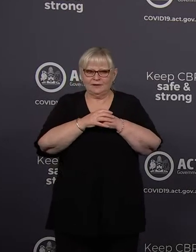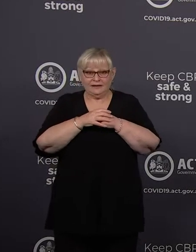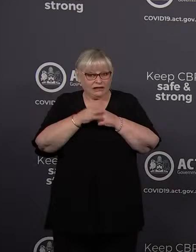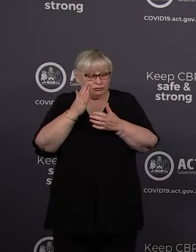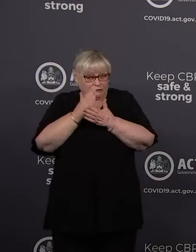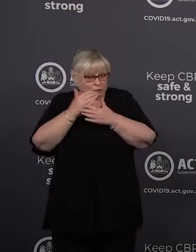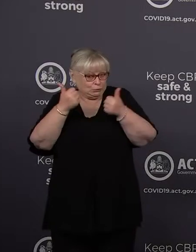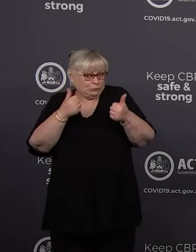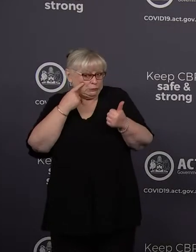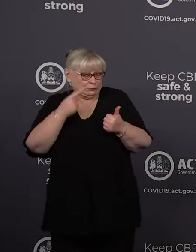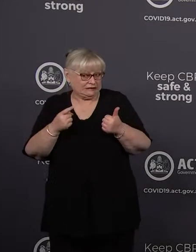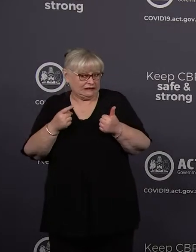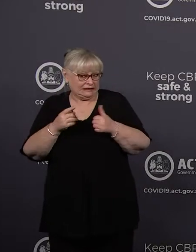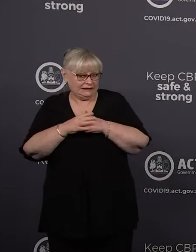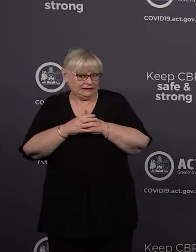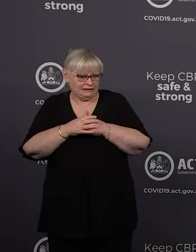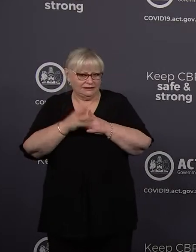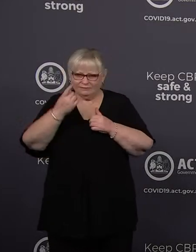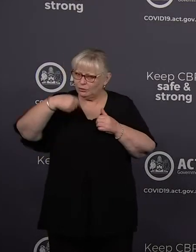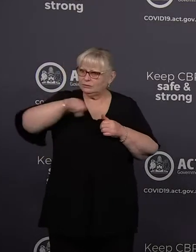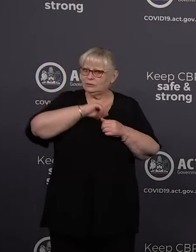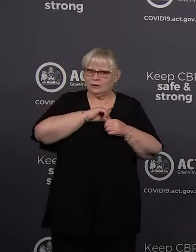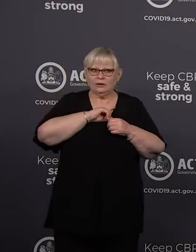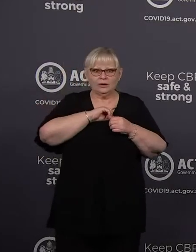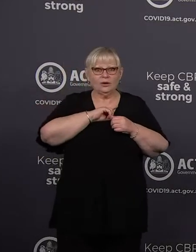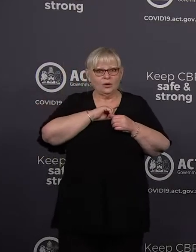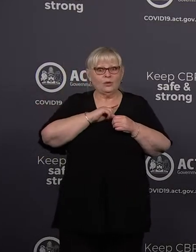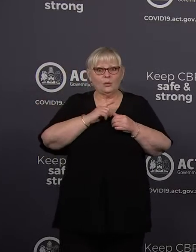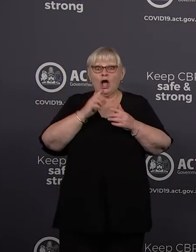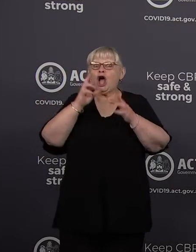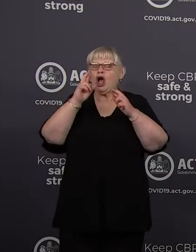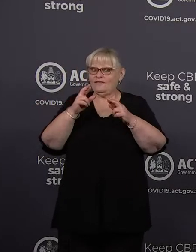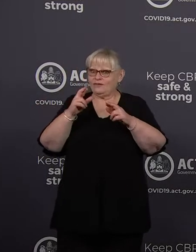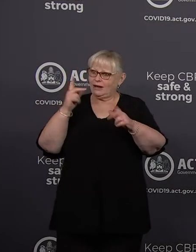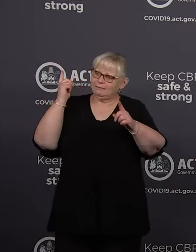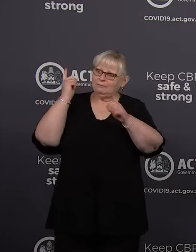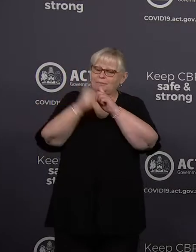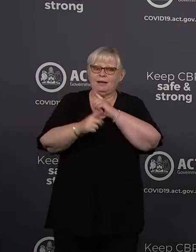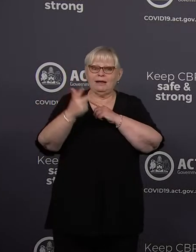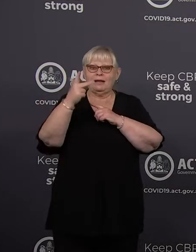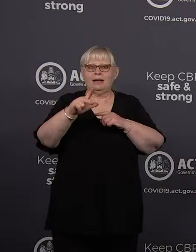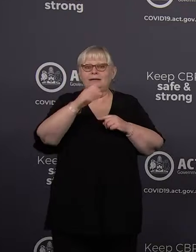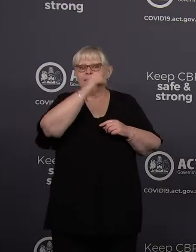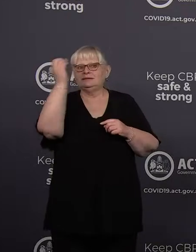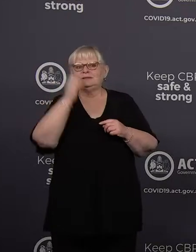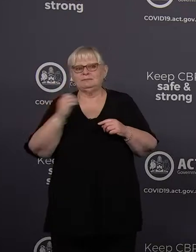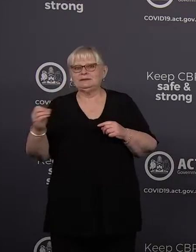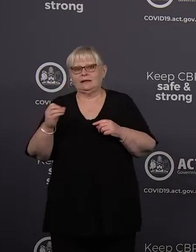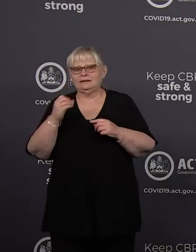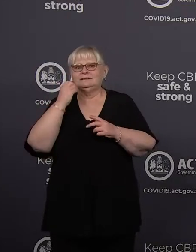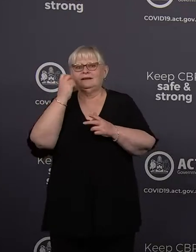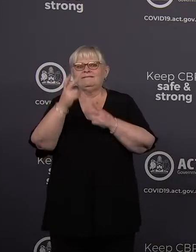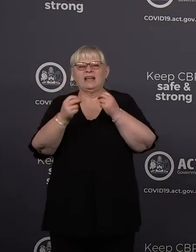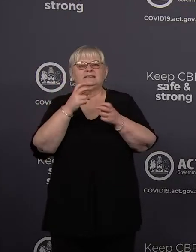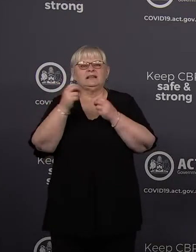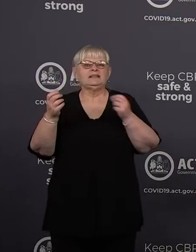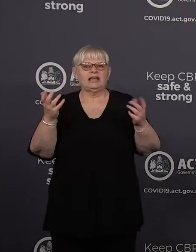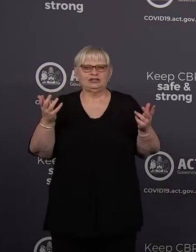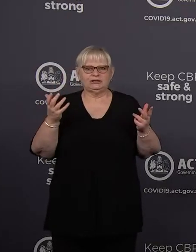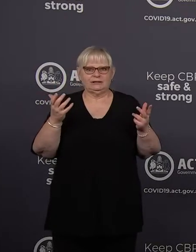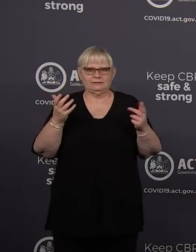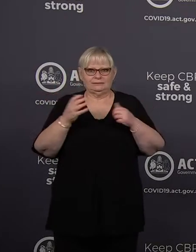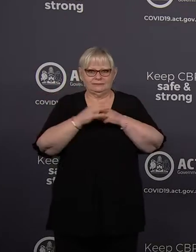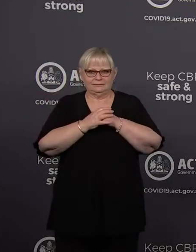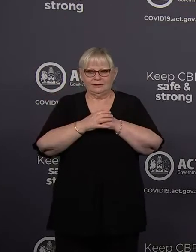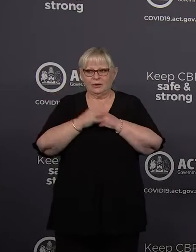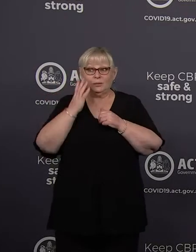encouraging for the Territory to go well beyond 80% community vaccination as more